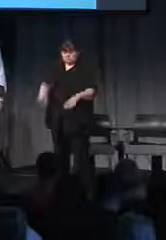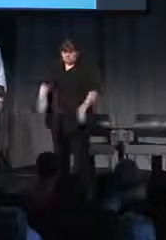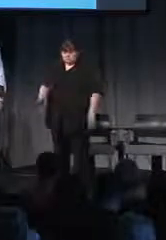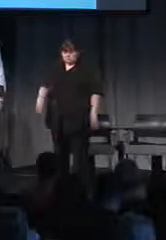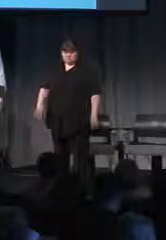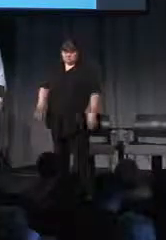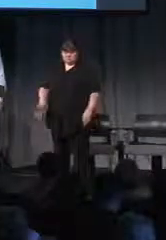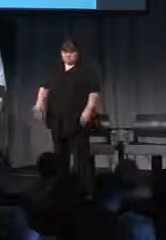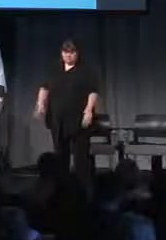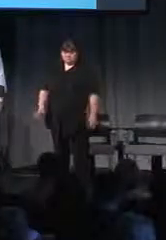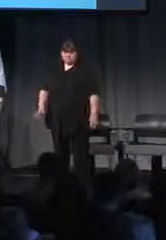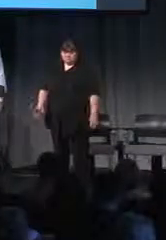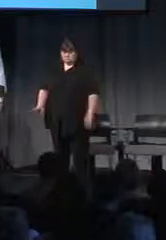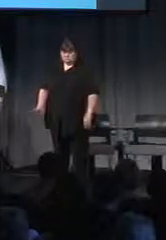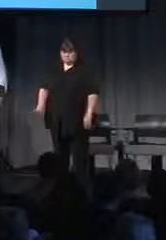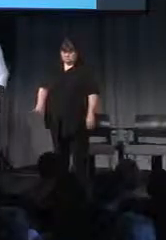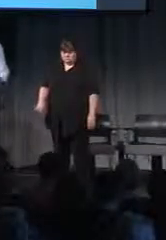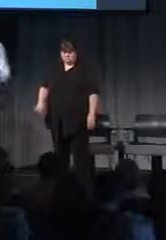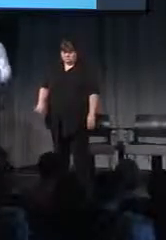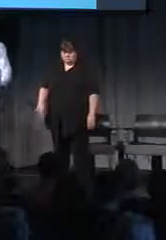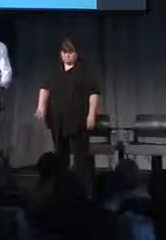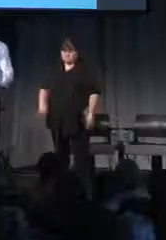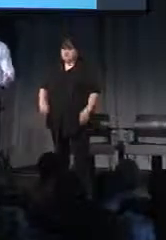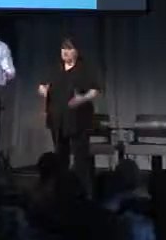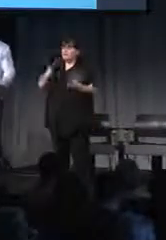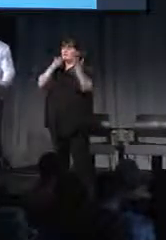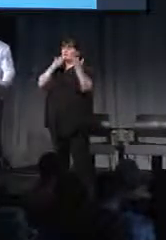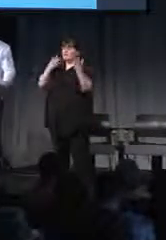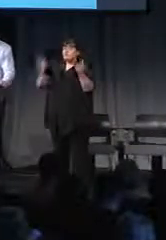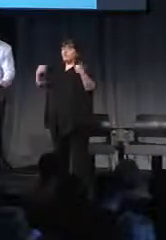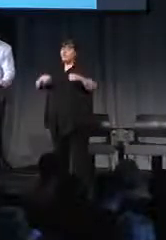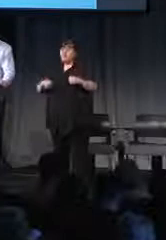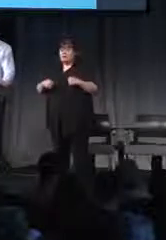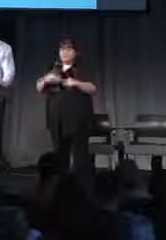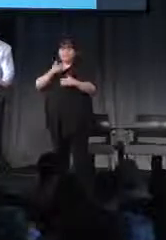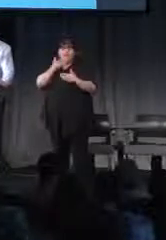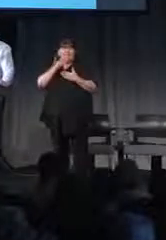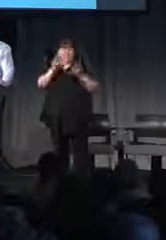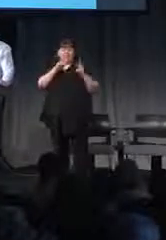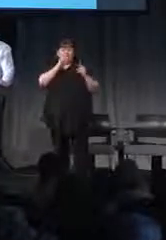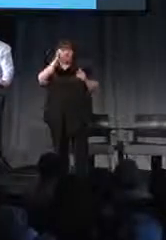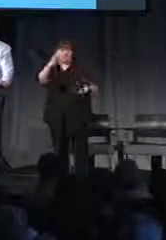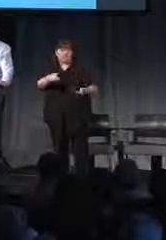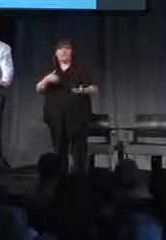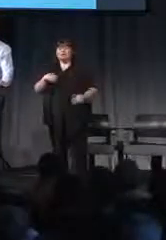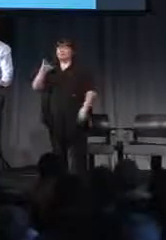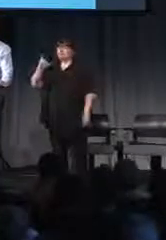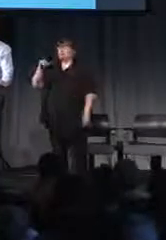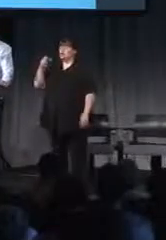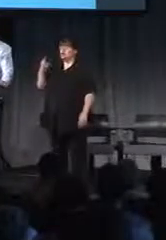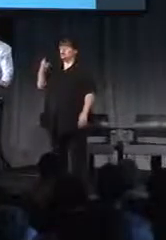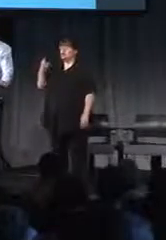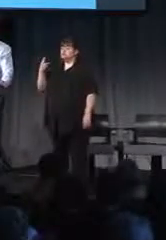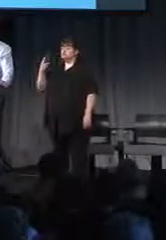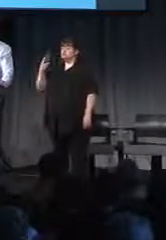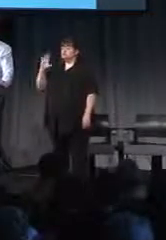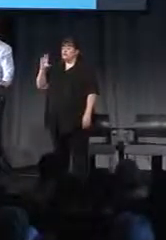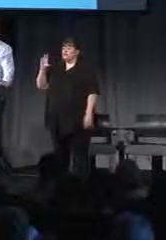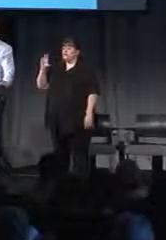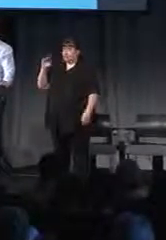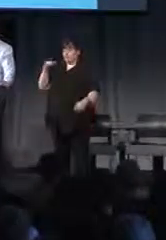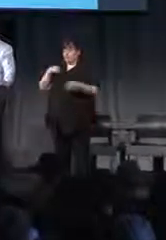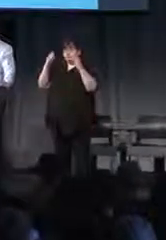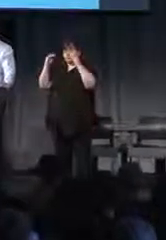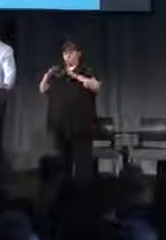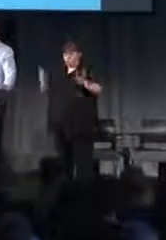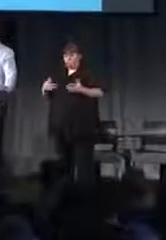Greetings, everyone. Thank you all for coming. I'd like to thank the organizers for inviting me. I'm Josh McDermott. I'm a professor here in Brain and Cognitive